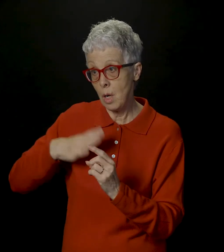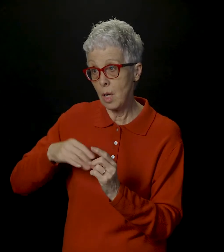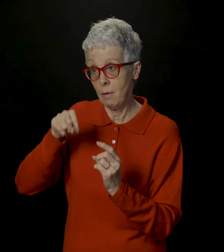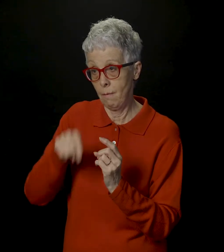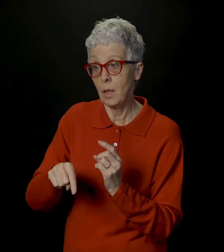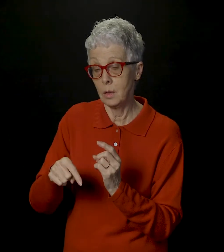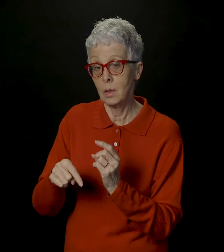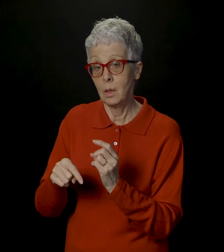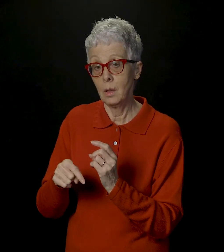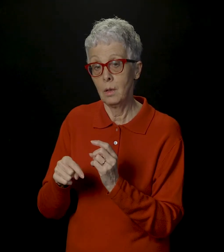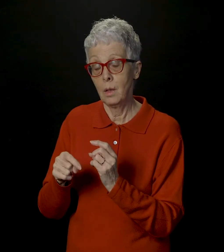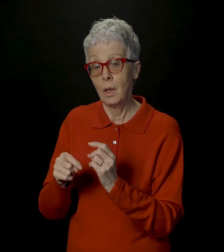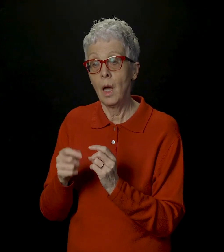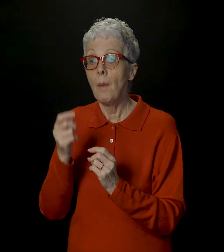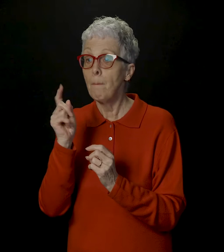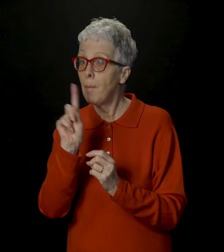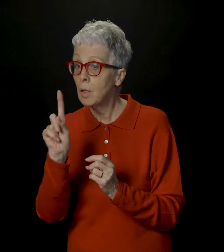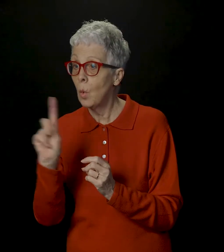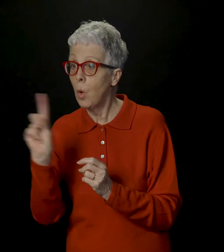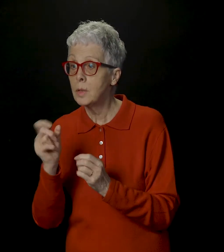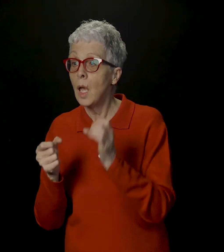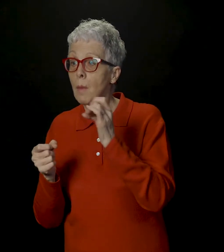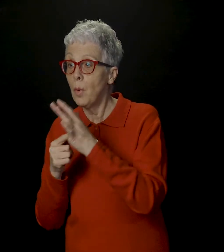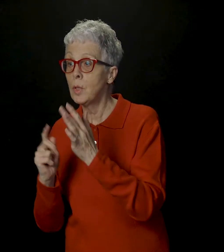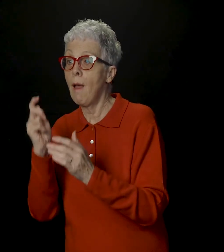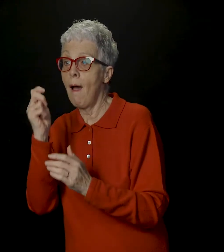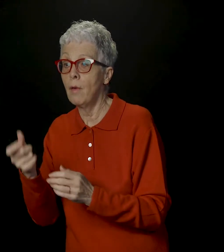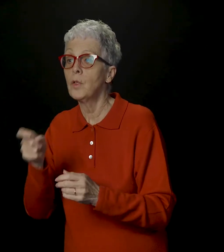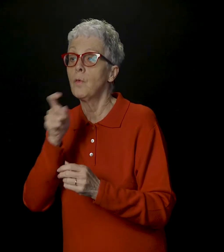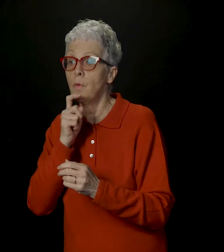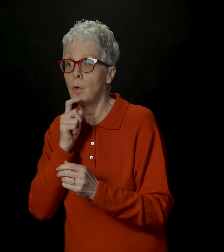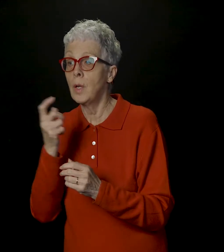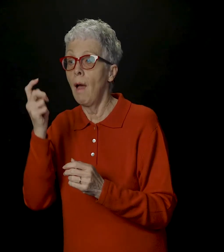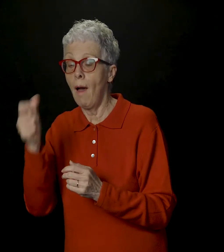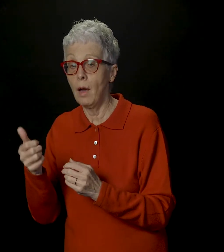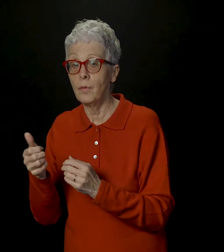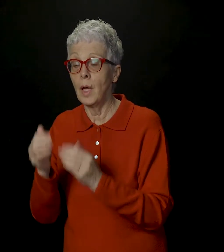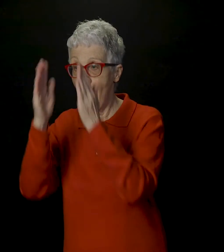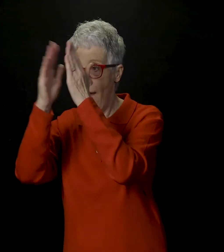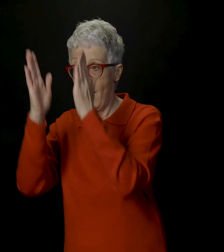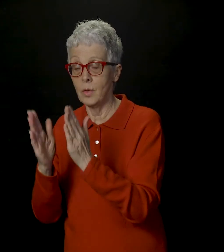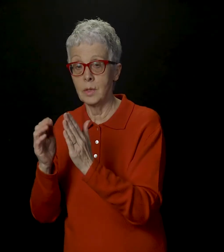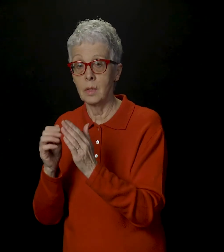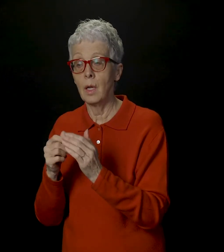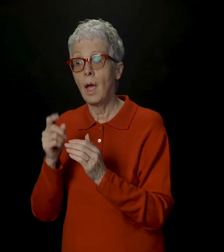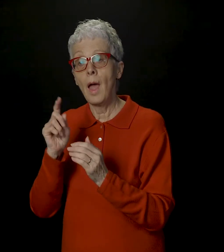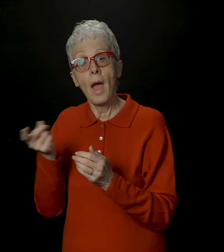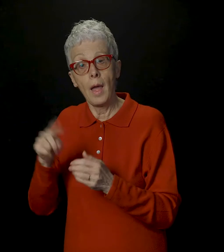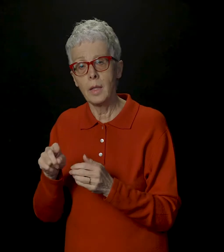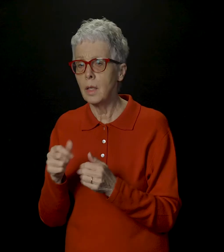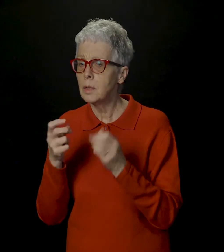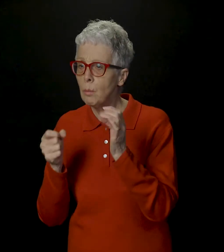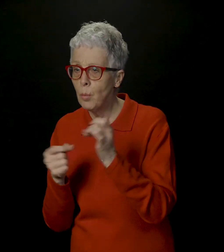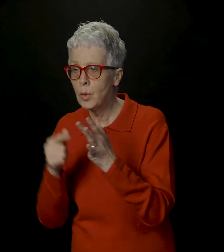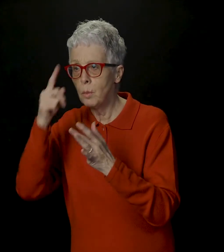But then after that The thing that is Offered in very Very Very few places Is someone To listen to your